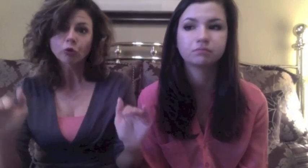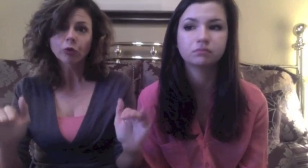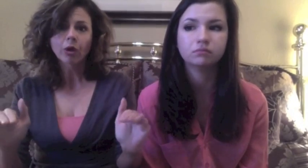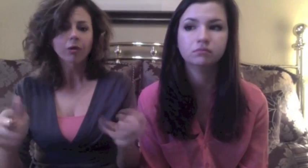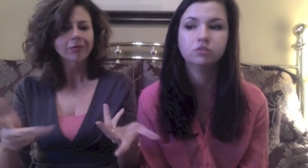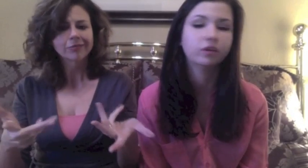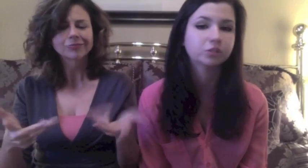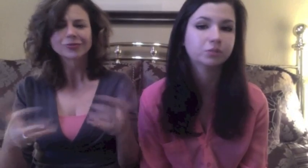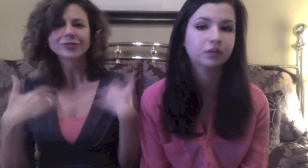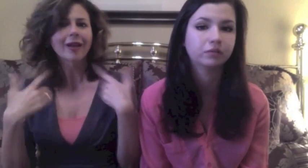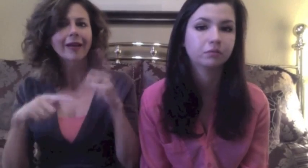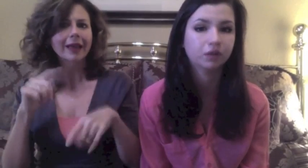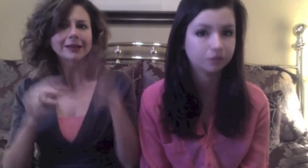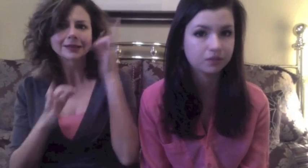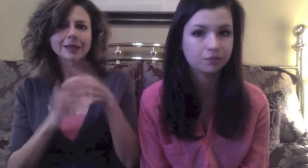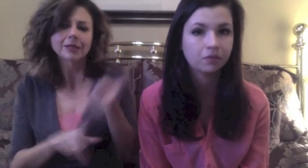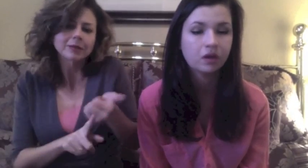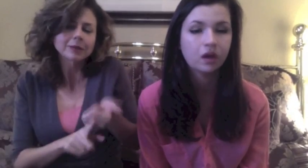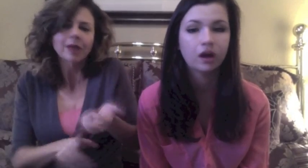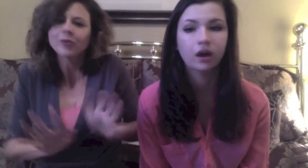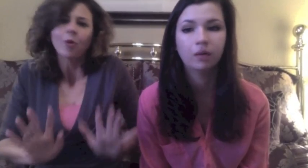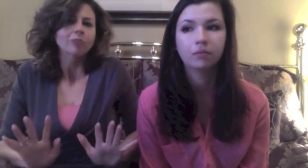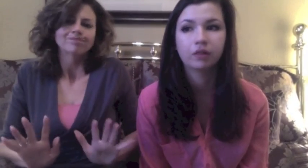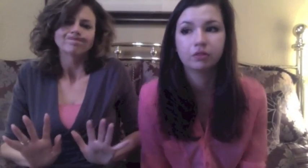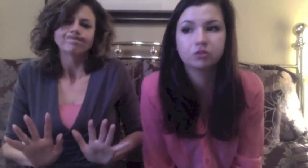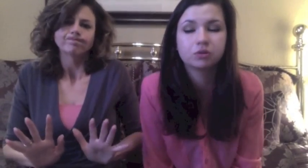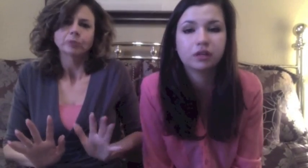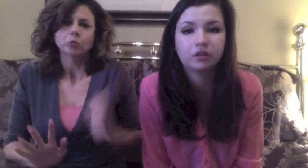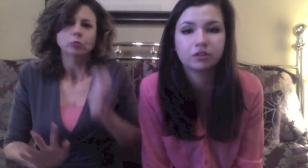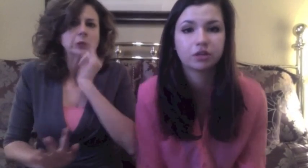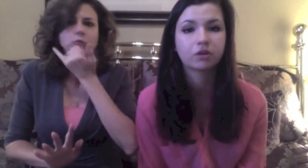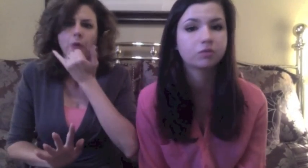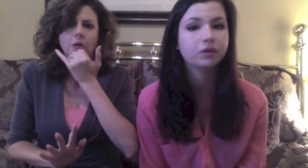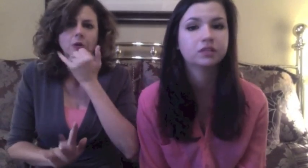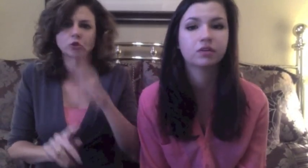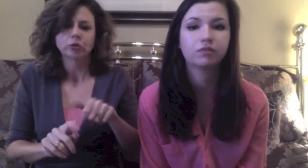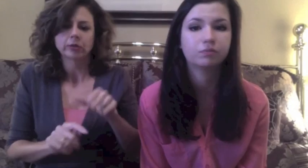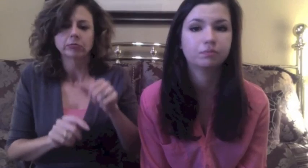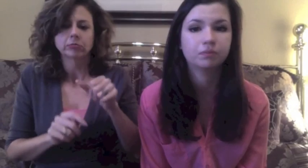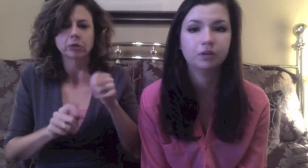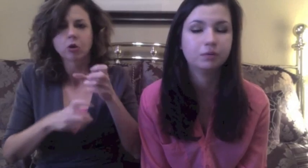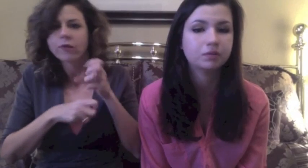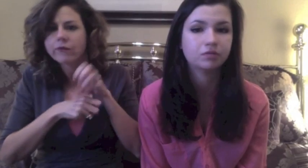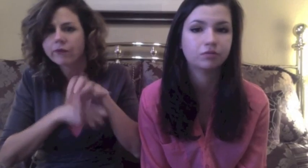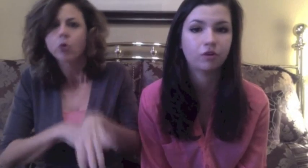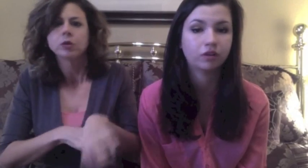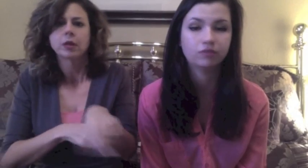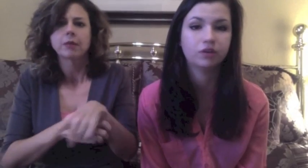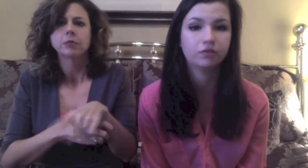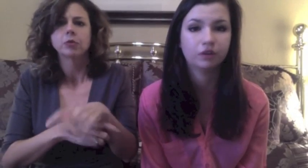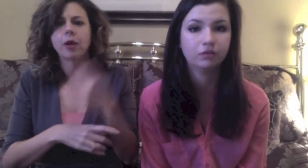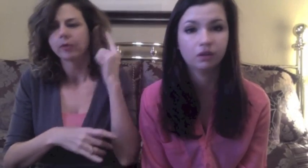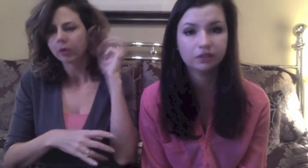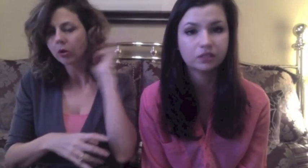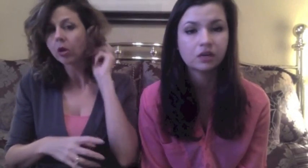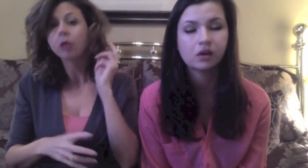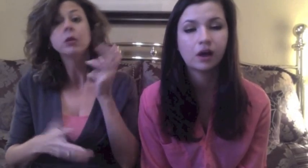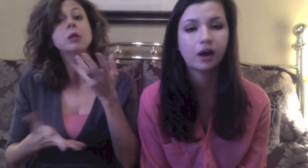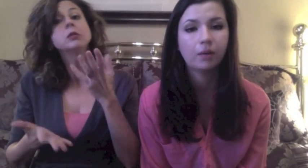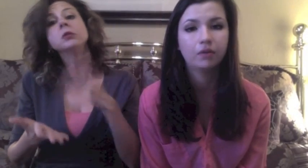not. So that should be left up to them. And there's nothing wrong with being deaf. People live their lives deaf